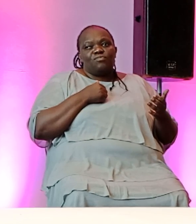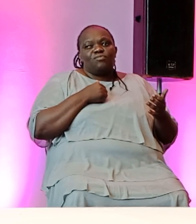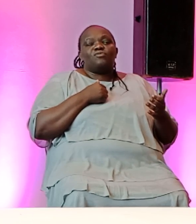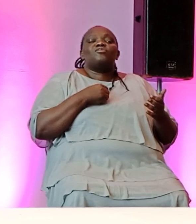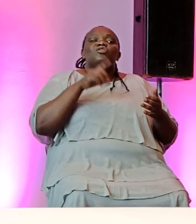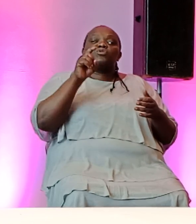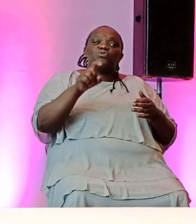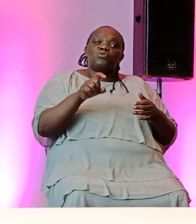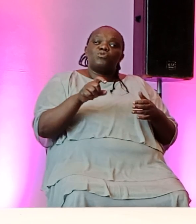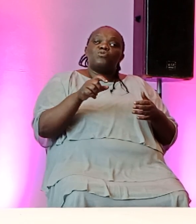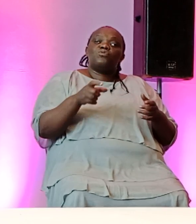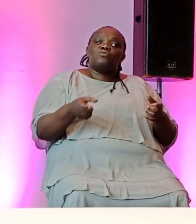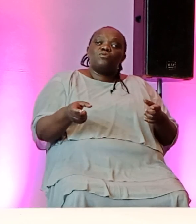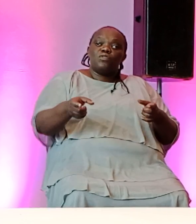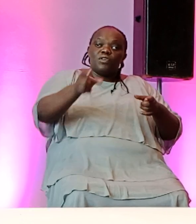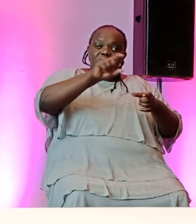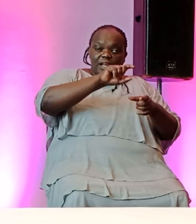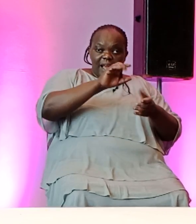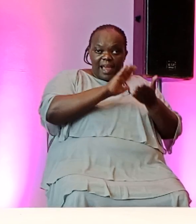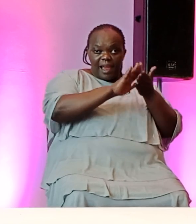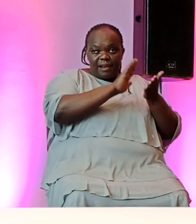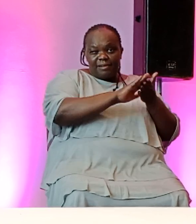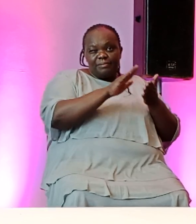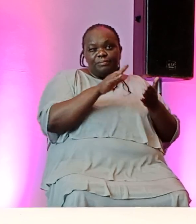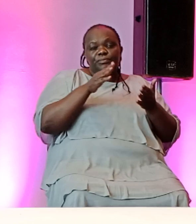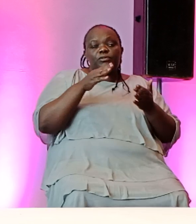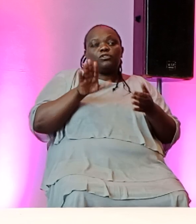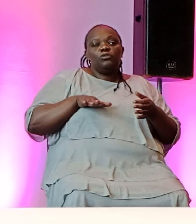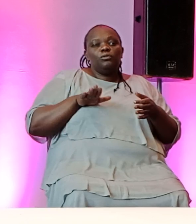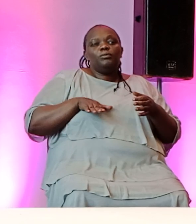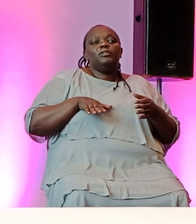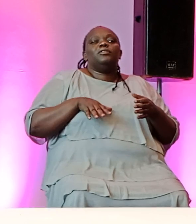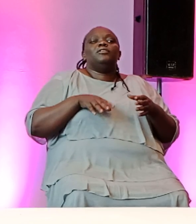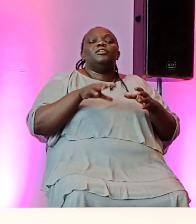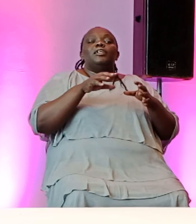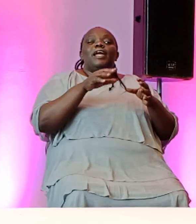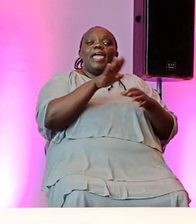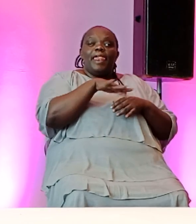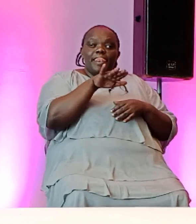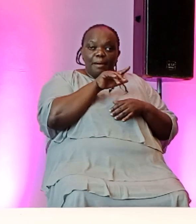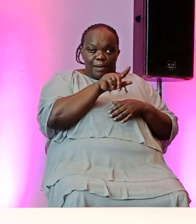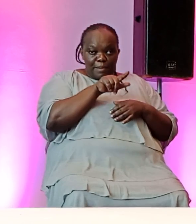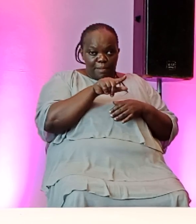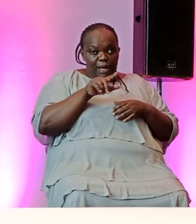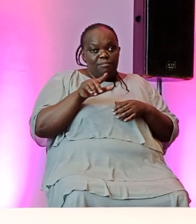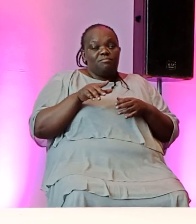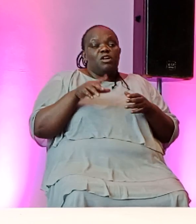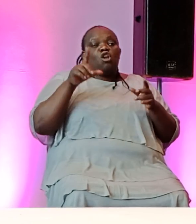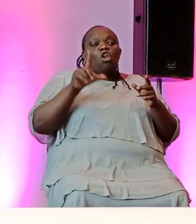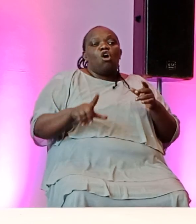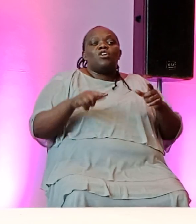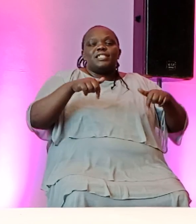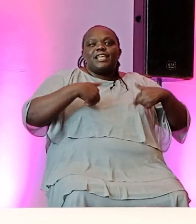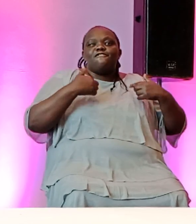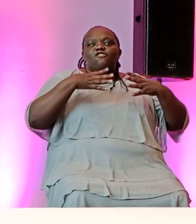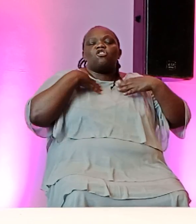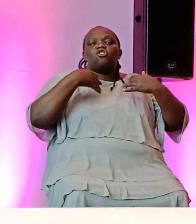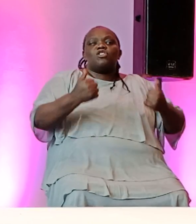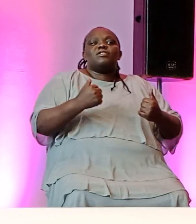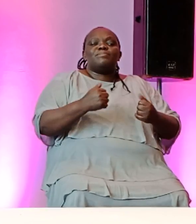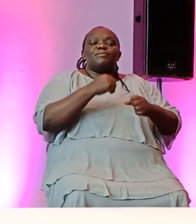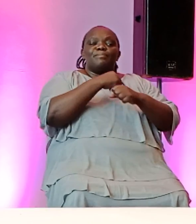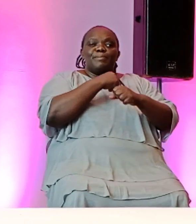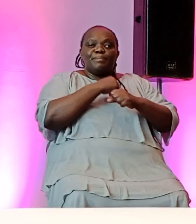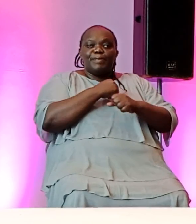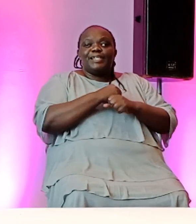We should also increase agency among women within the existing context. Low self-confidence being